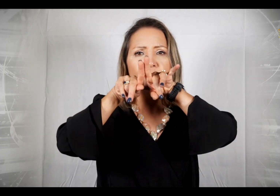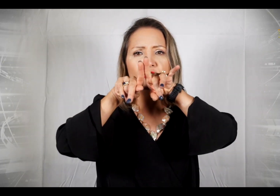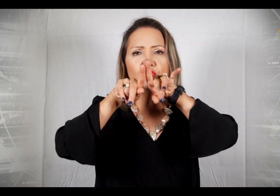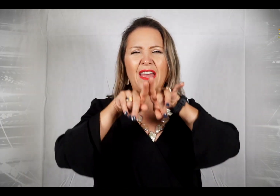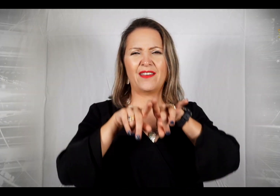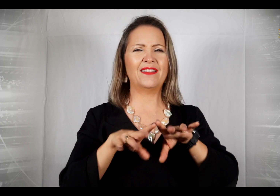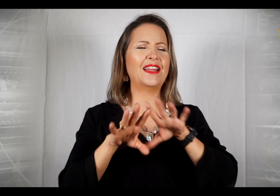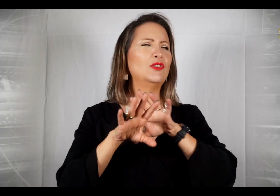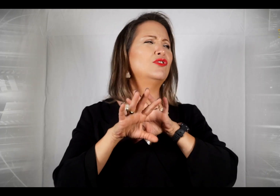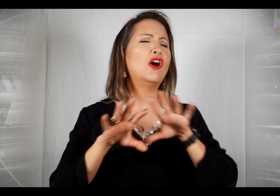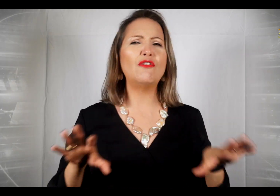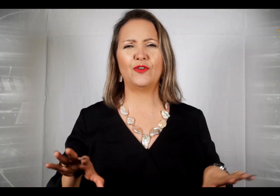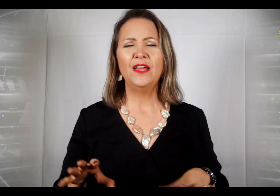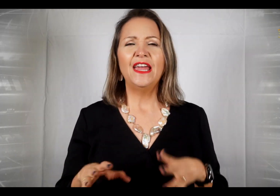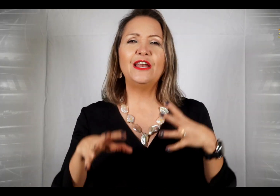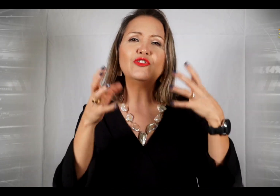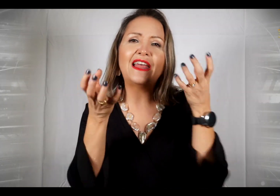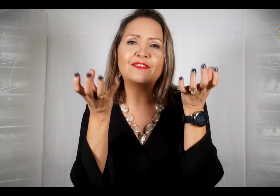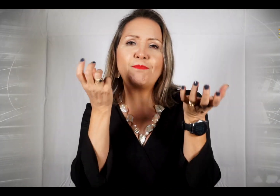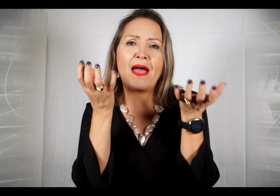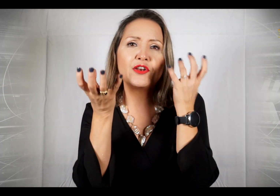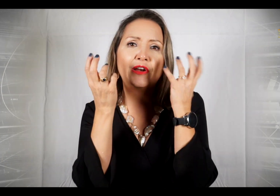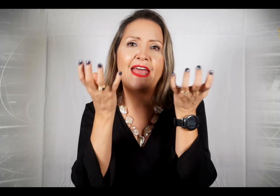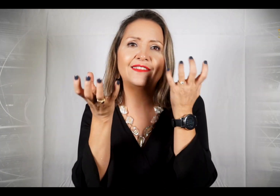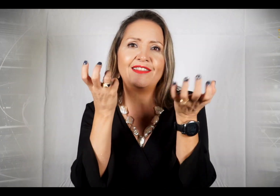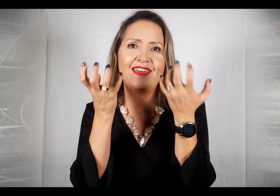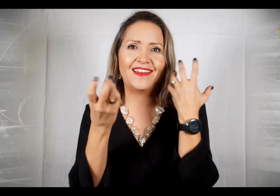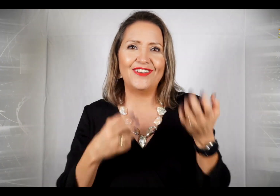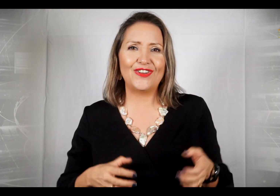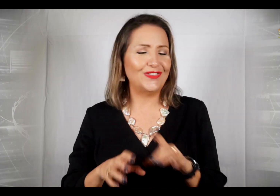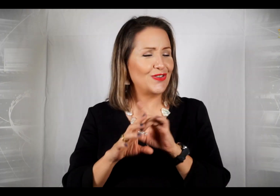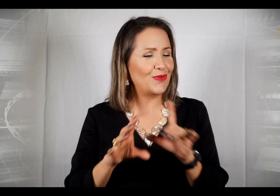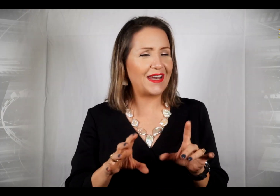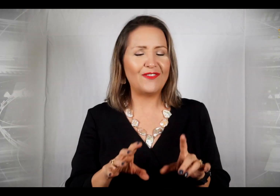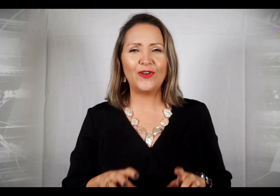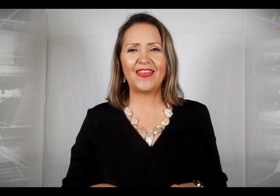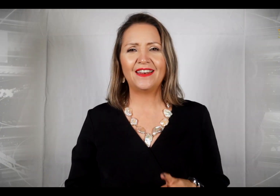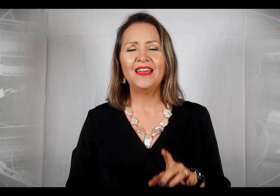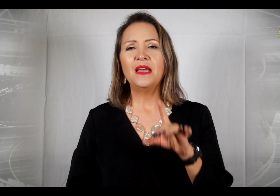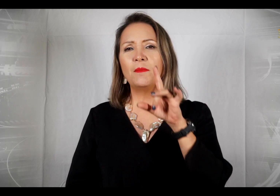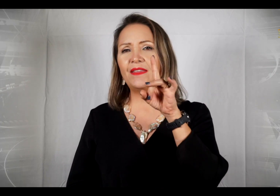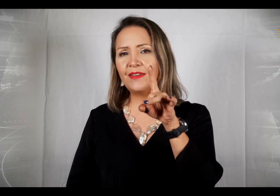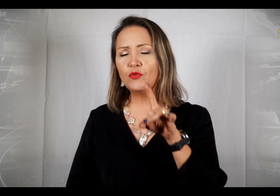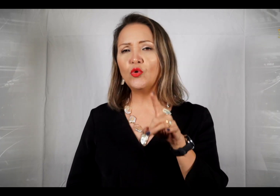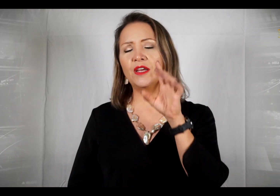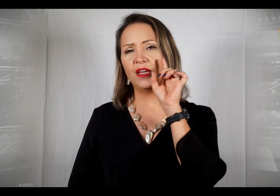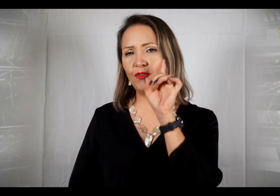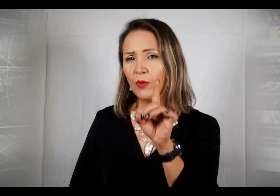clump together, and that looks awful. It looks like spider legs in there, you know, so you want to avoid that. By the same token, if you want to